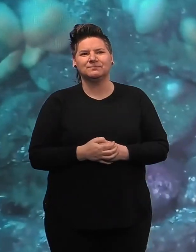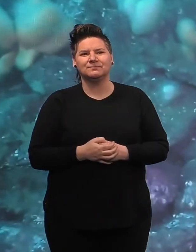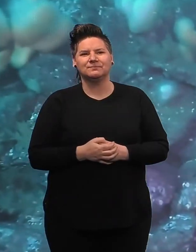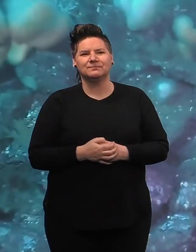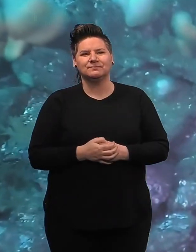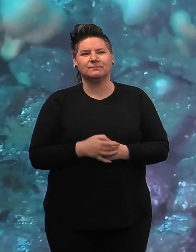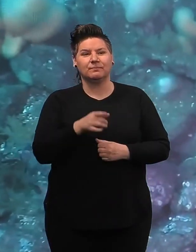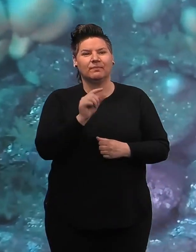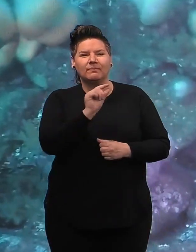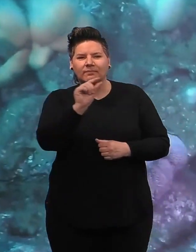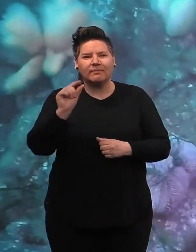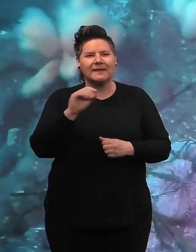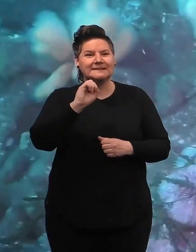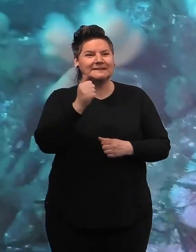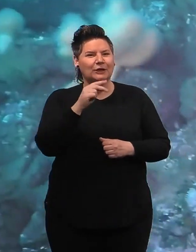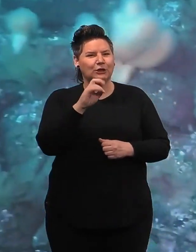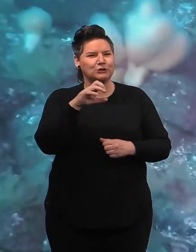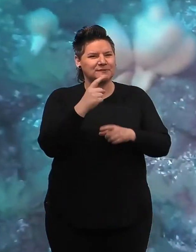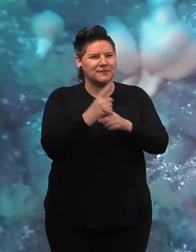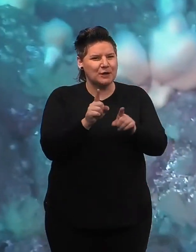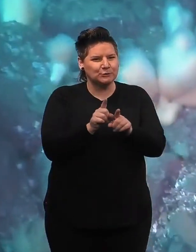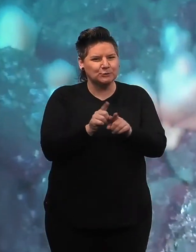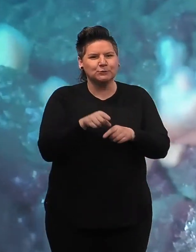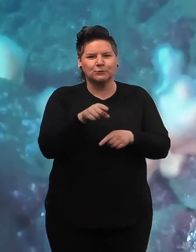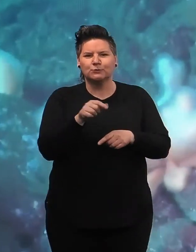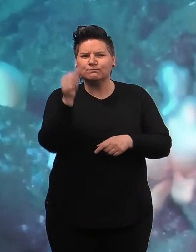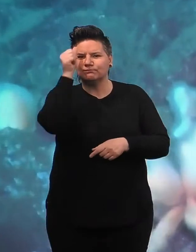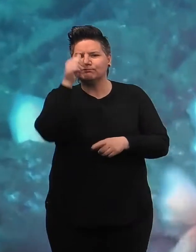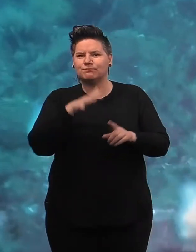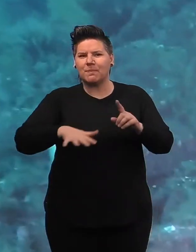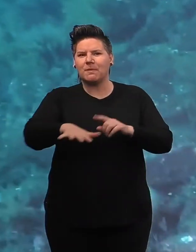And a couple of sea urchins there. That's just the common sea urchin.